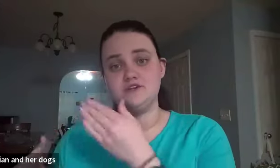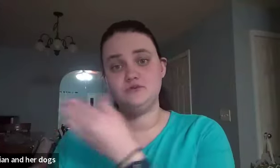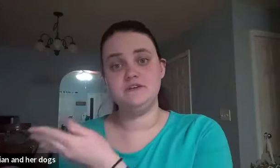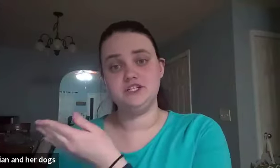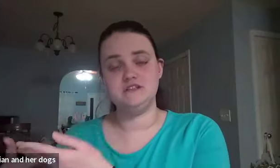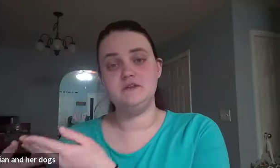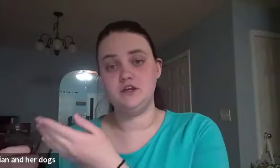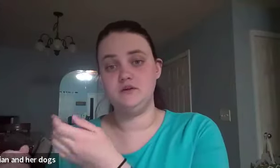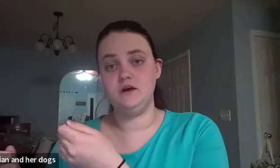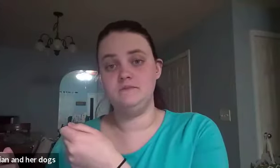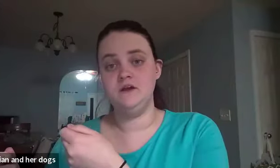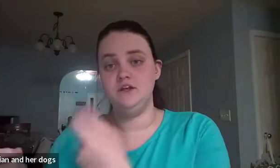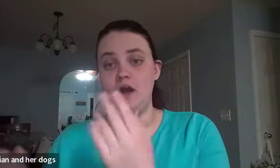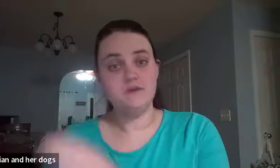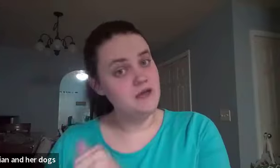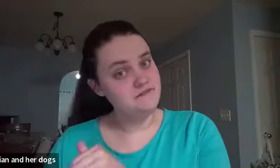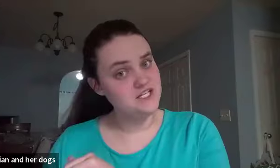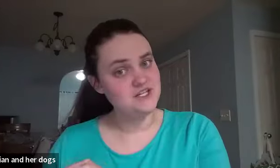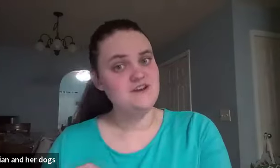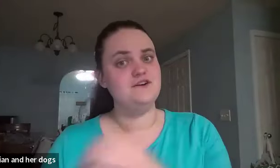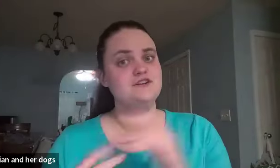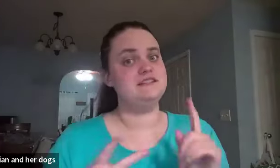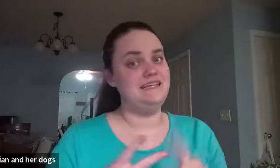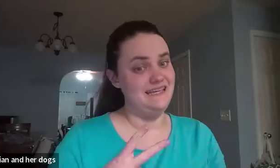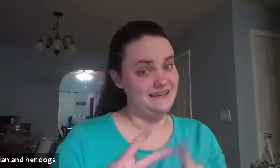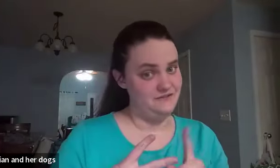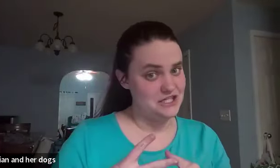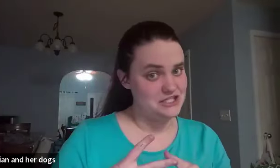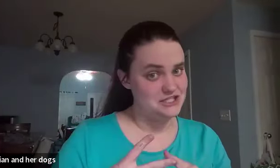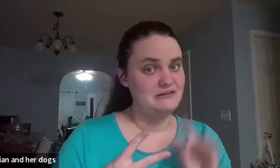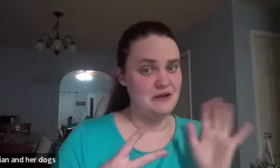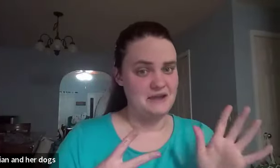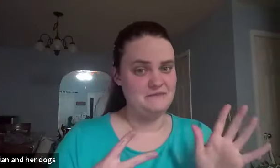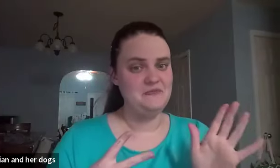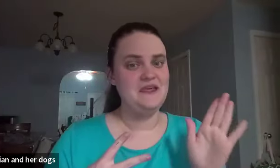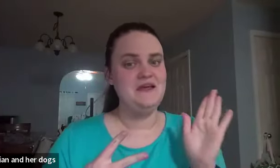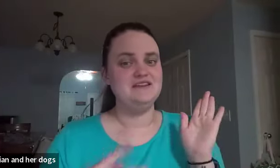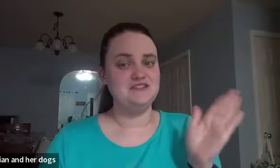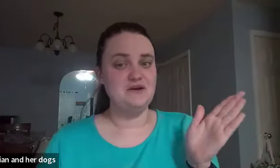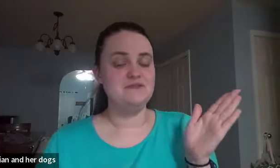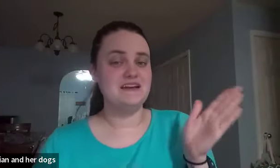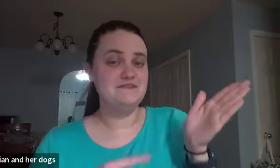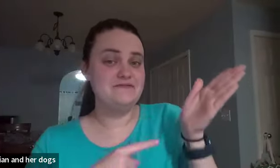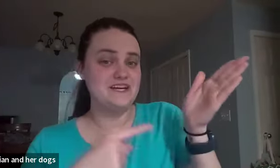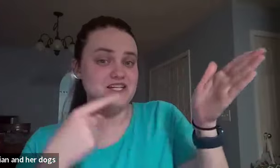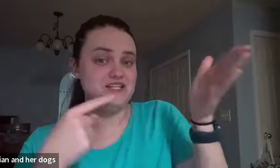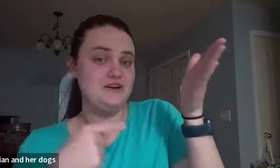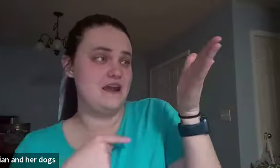the actual fish itself, like you have a pet fish versus eating fish, okay? So the sign for fish is you're going to